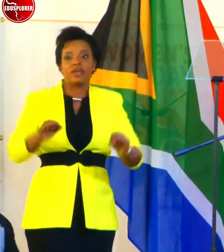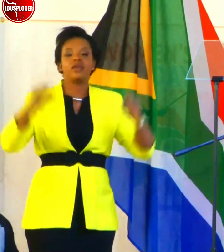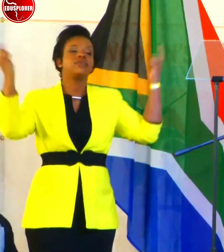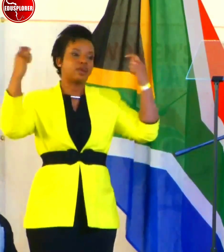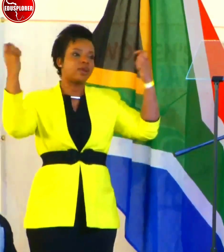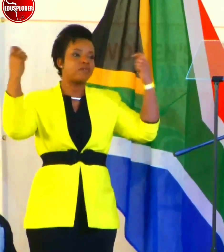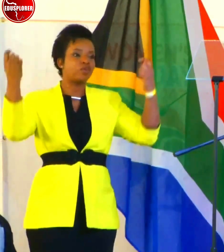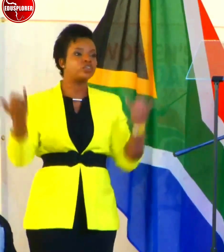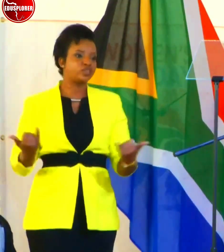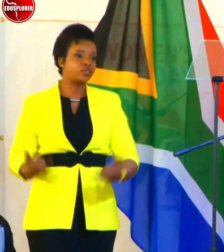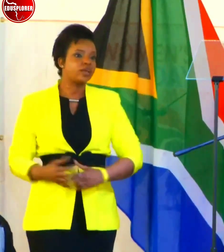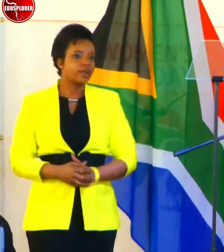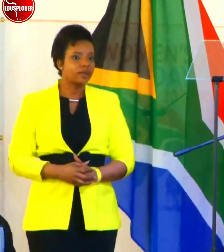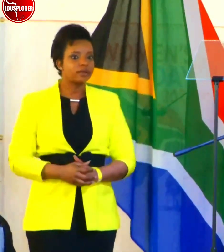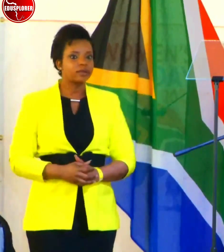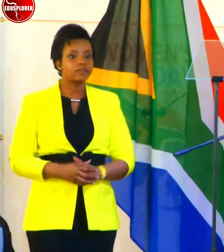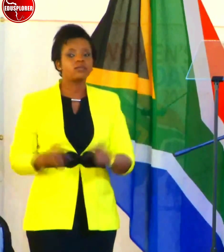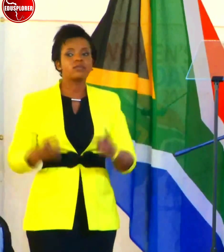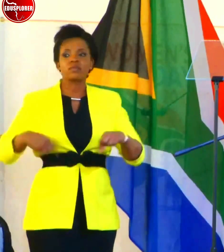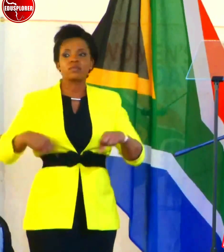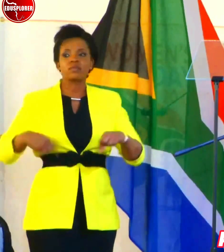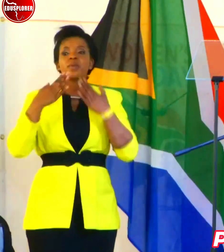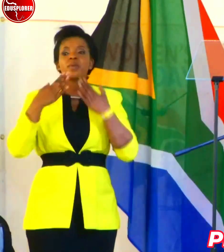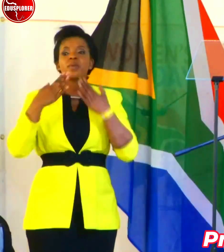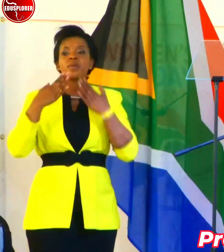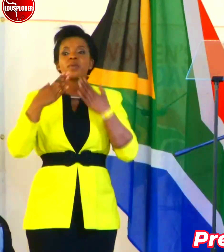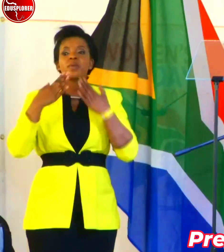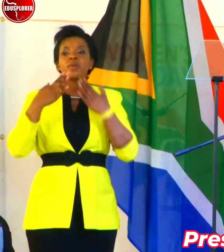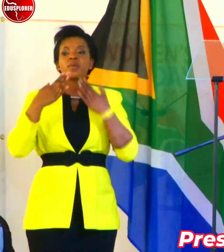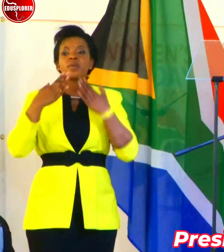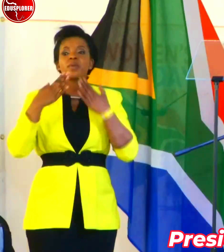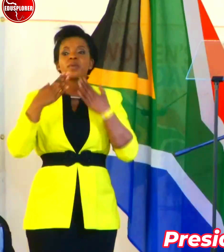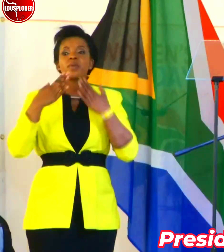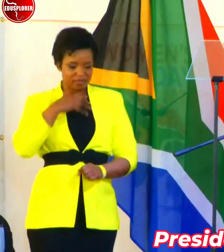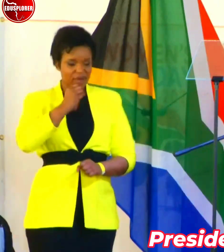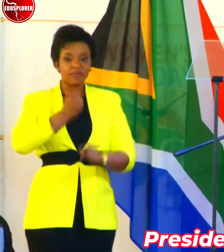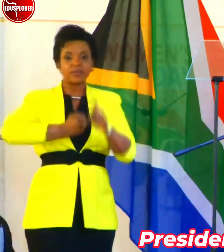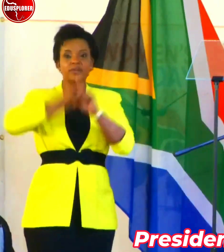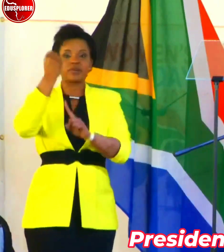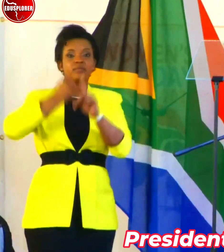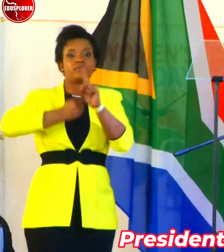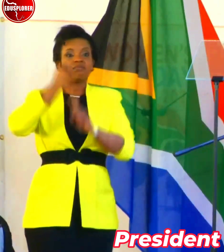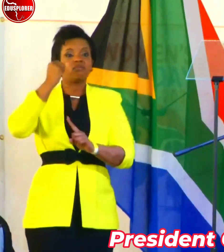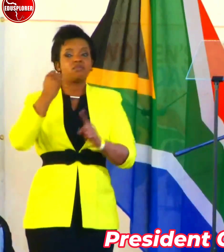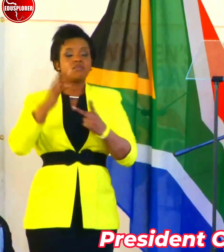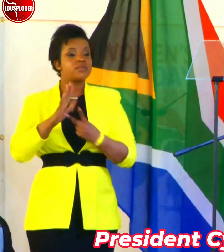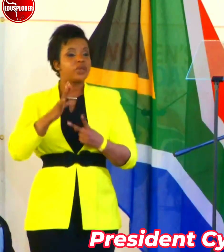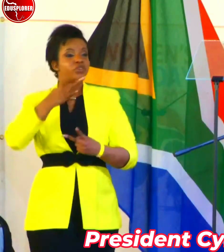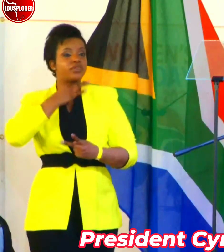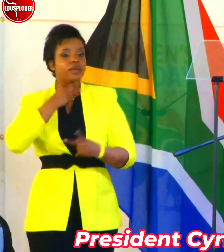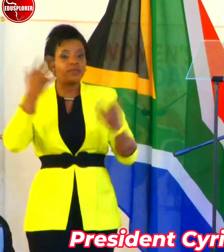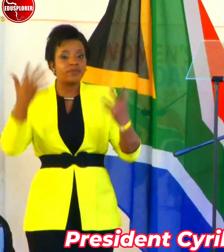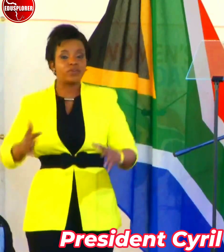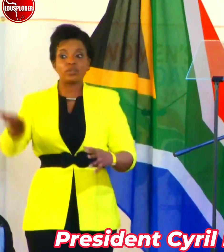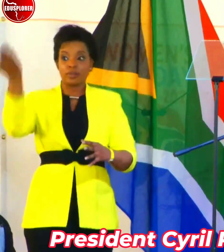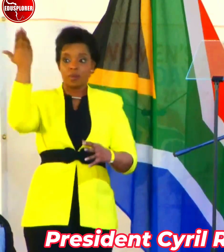today. We thank them for the bravery of activism and sacrifices of that